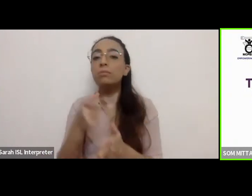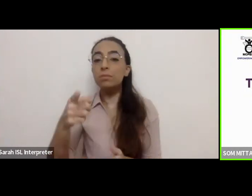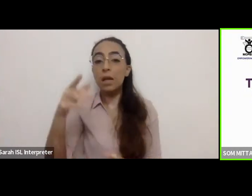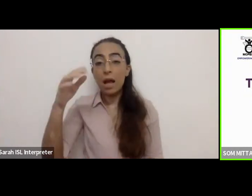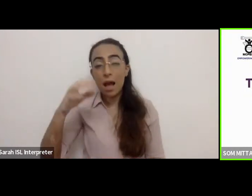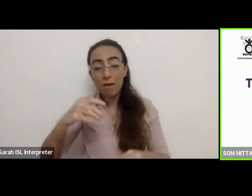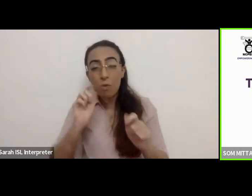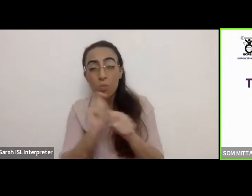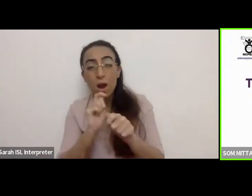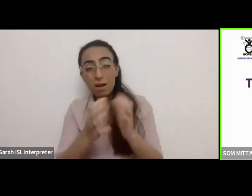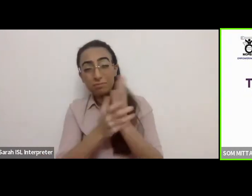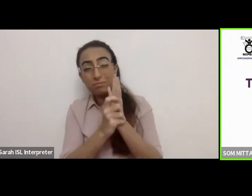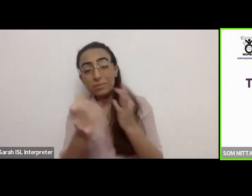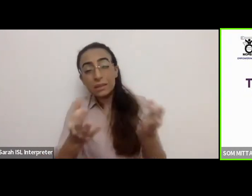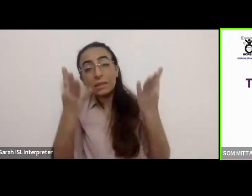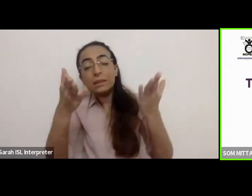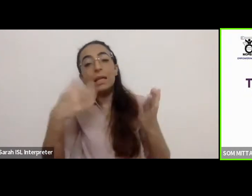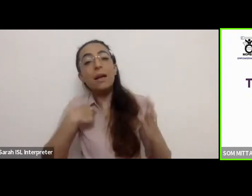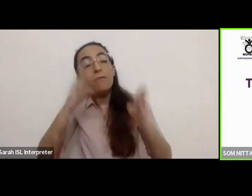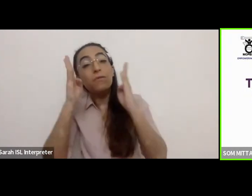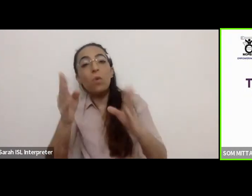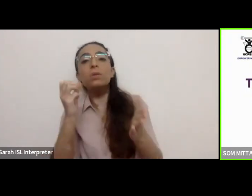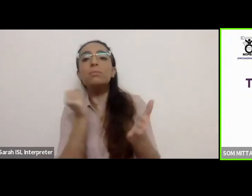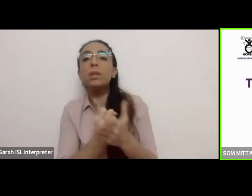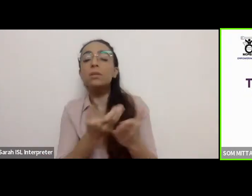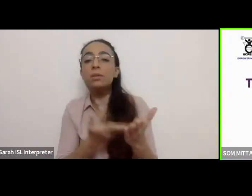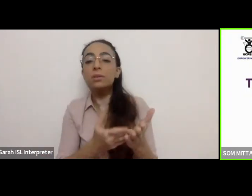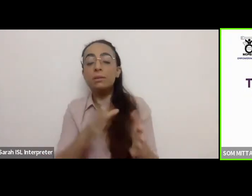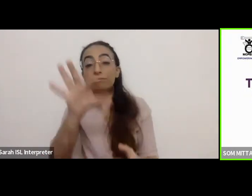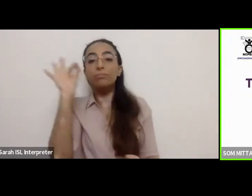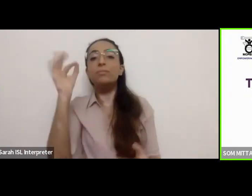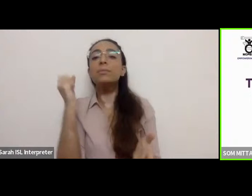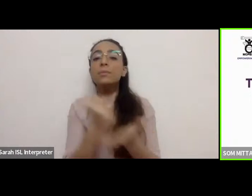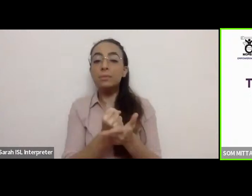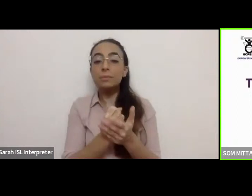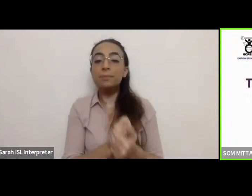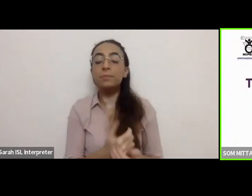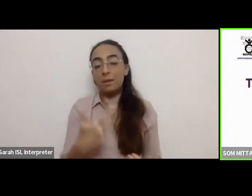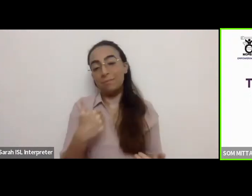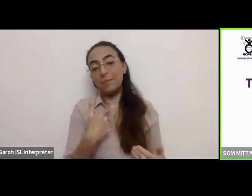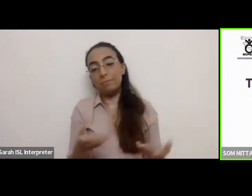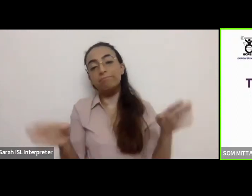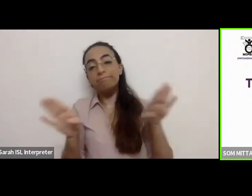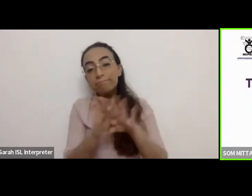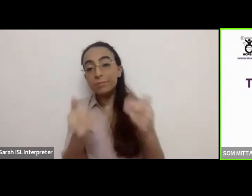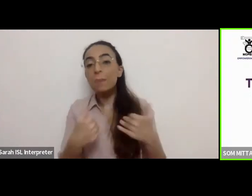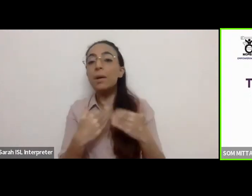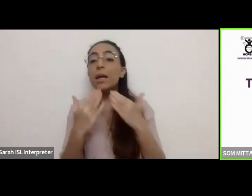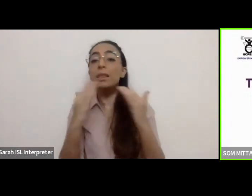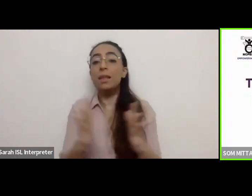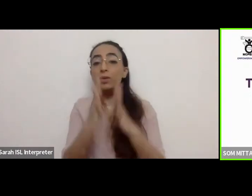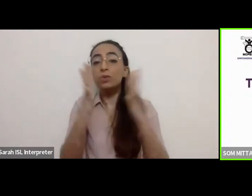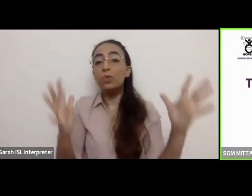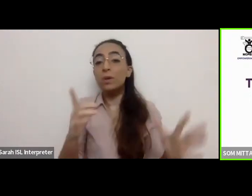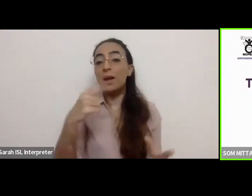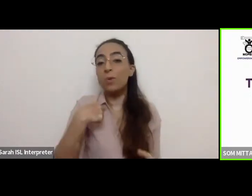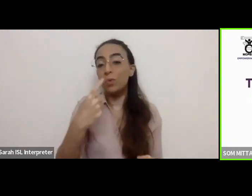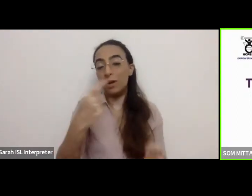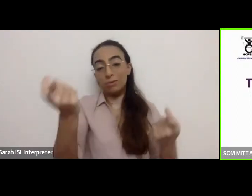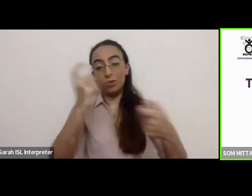much, all of you, for being with us today. We hope that these winners will continue to